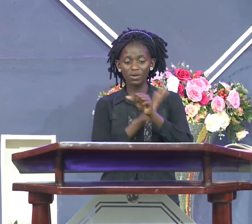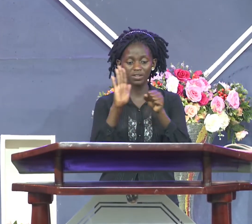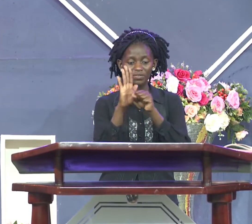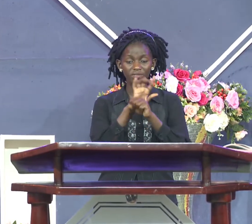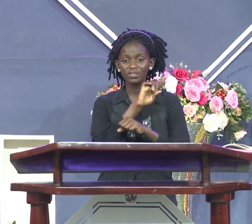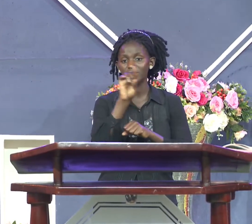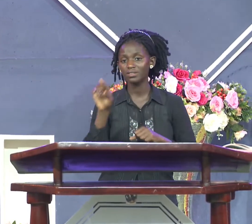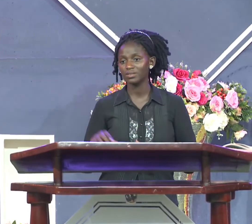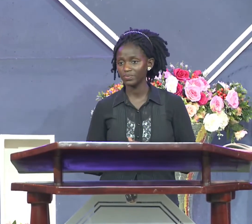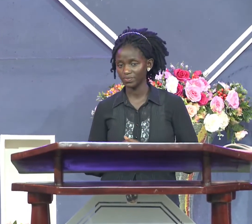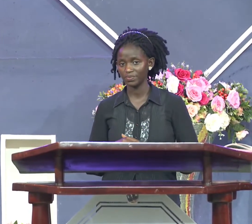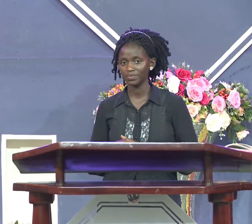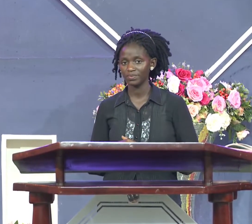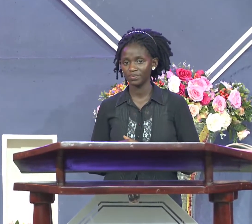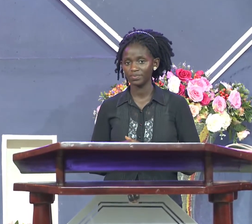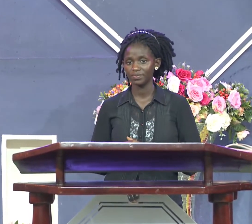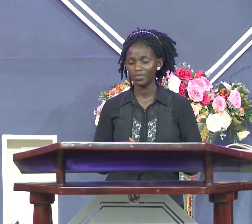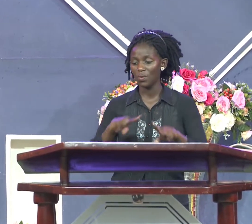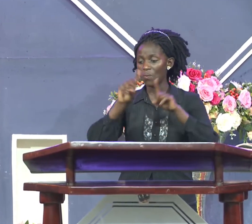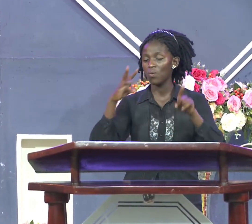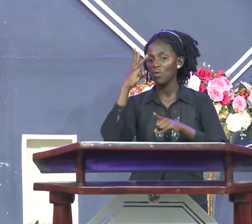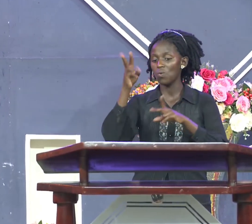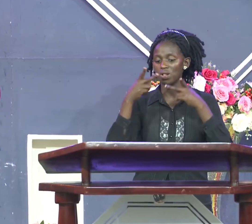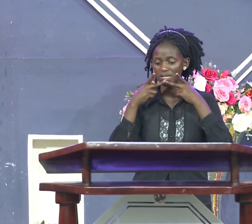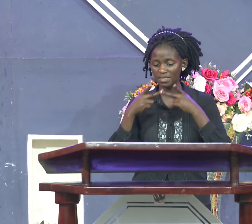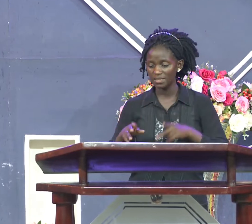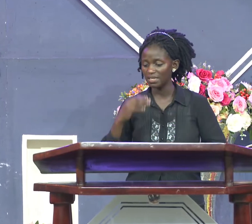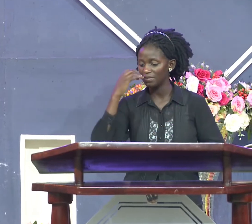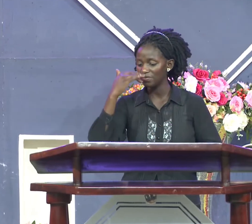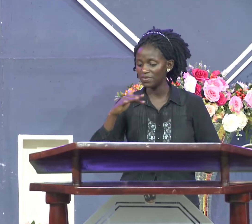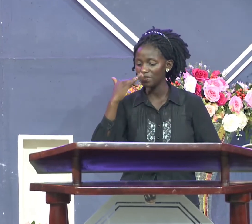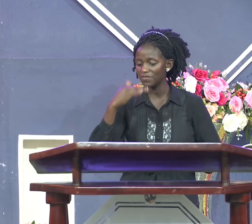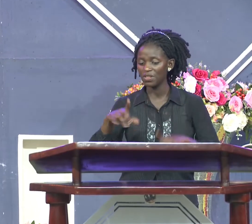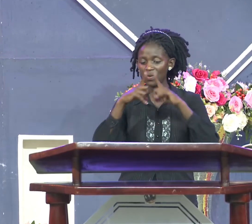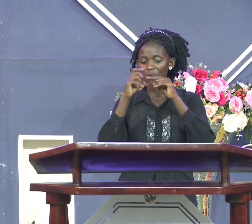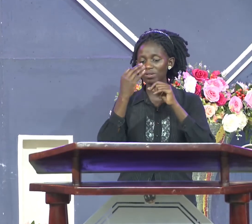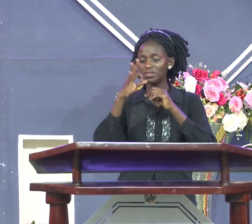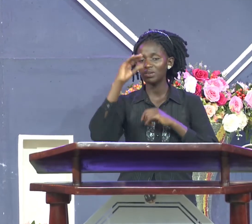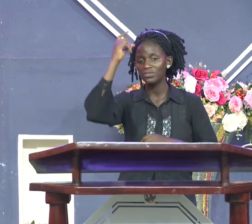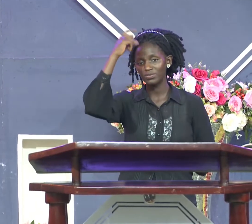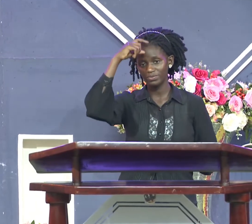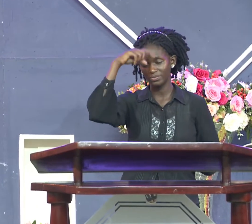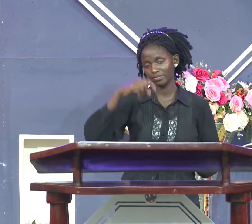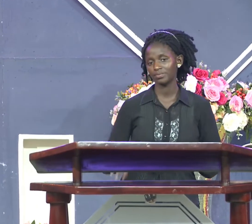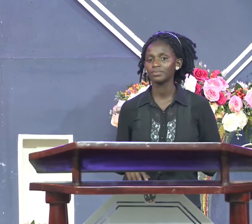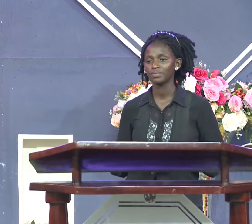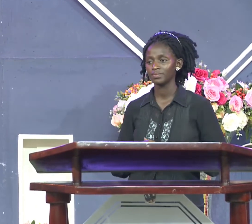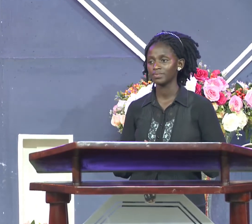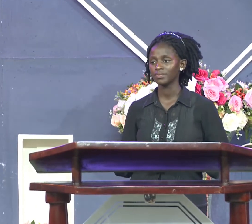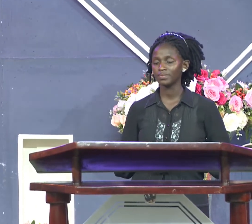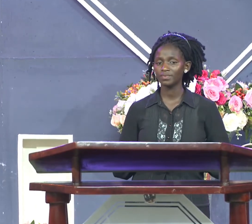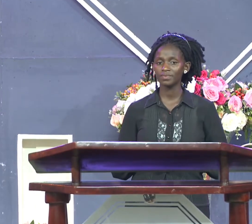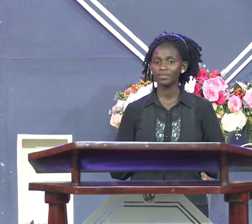us, when wisdom is filled in us, tunatandika okufulumanga mu amagezi. Then wisdom will start to come